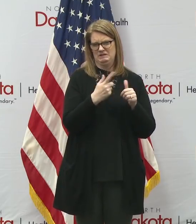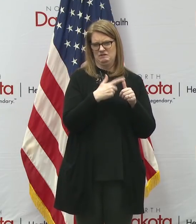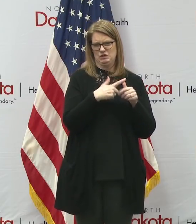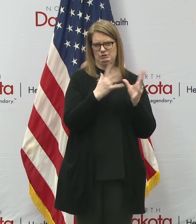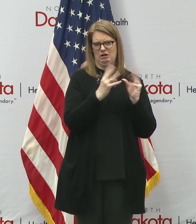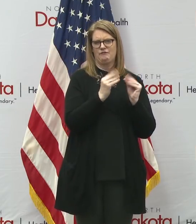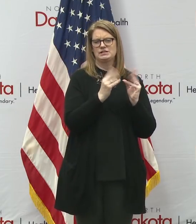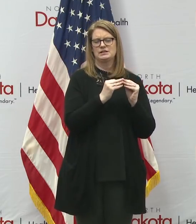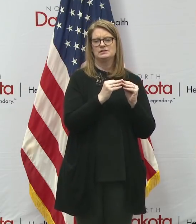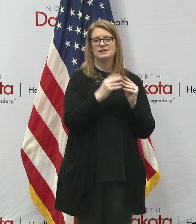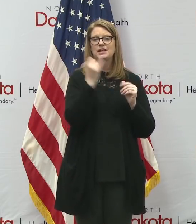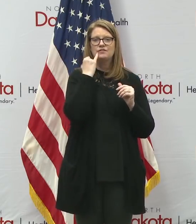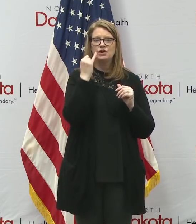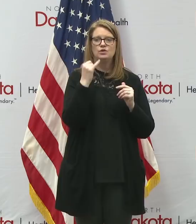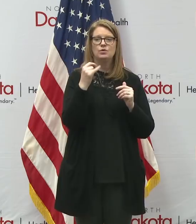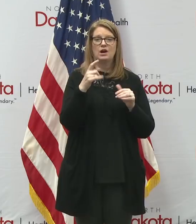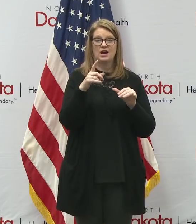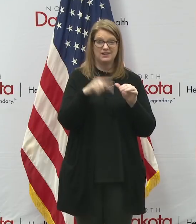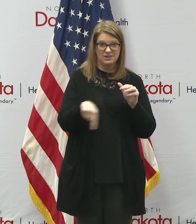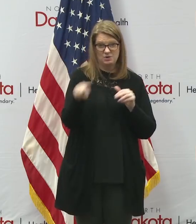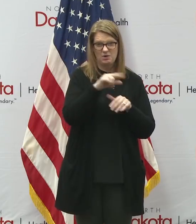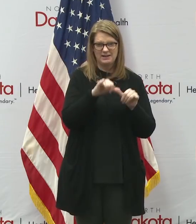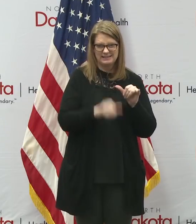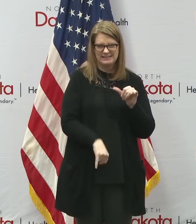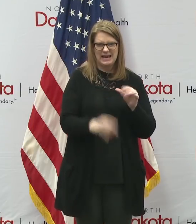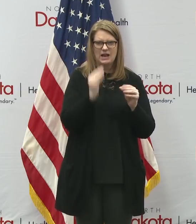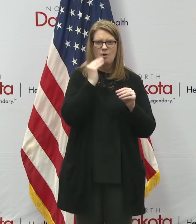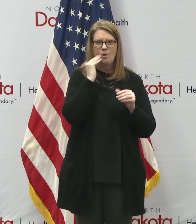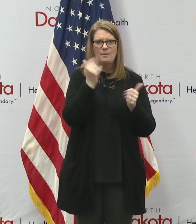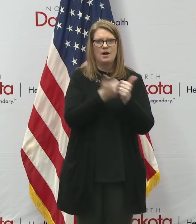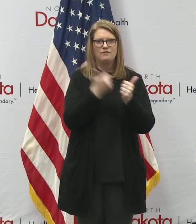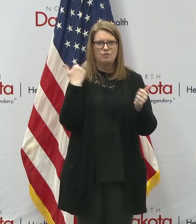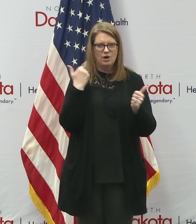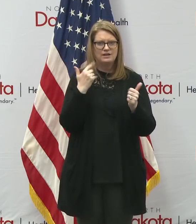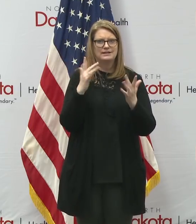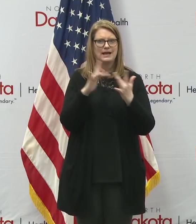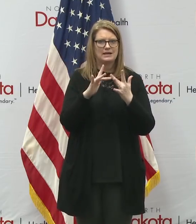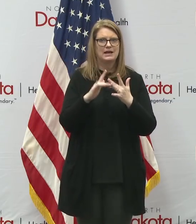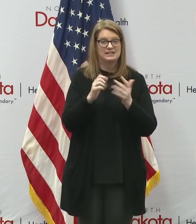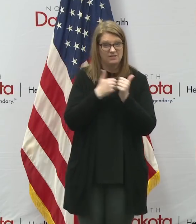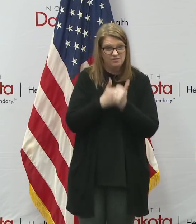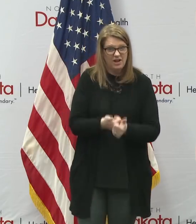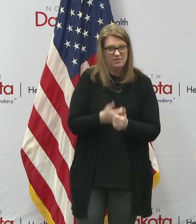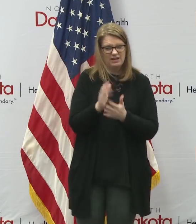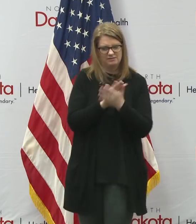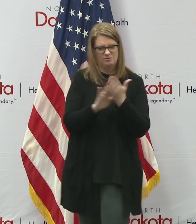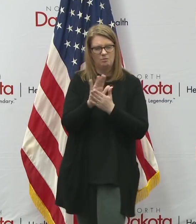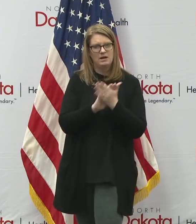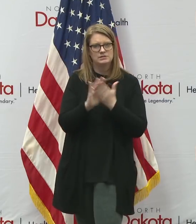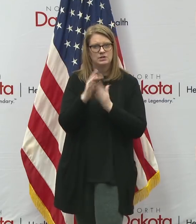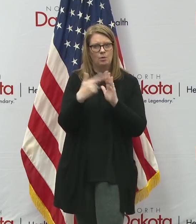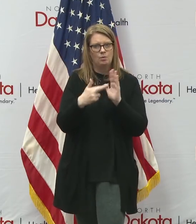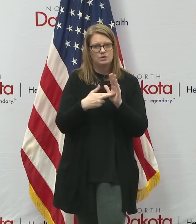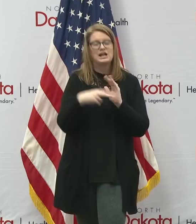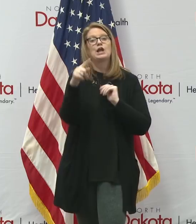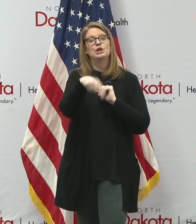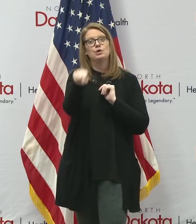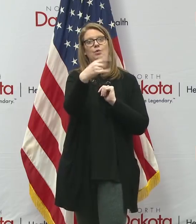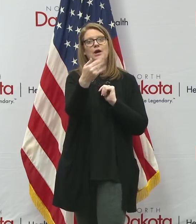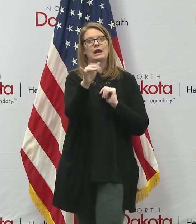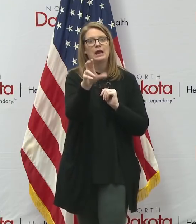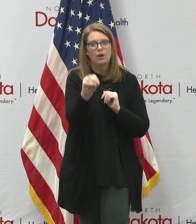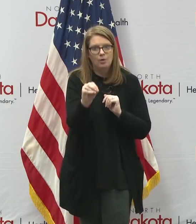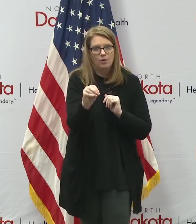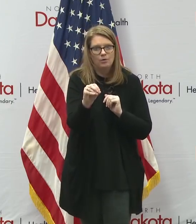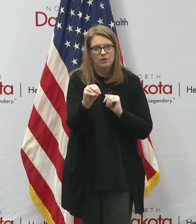you're doing nothing more than staying at home, avoiding contact, following the hygiene rules, you're also a hero because your actions may helping